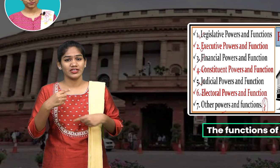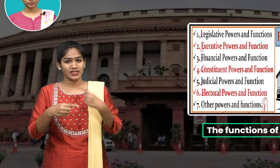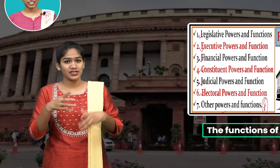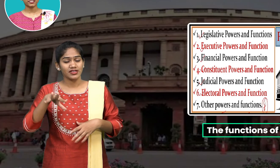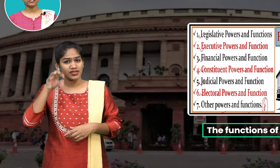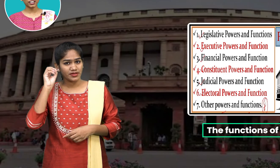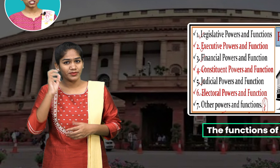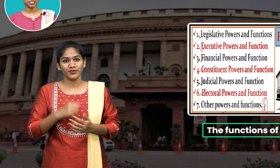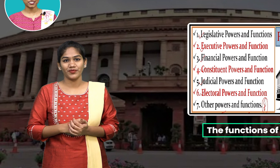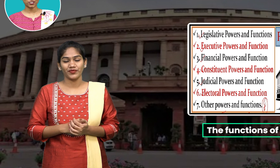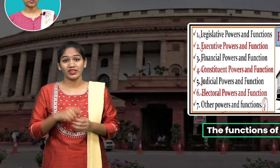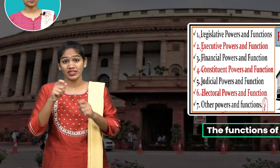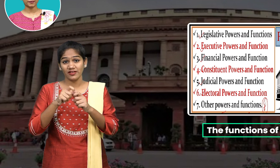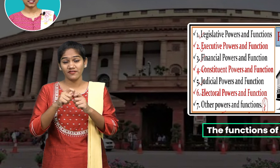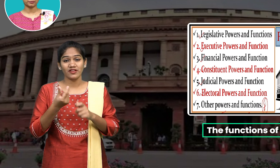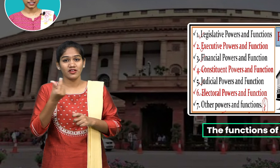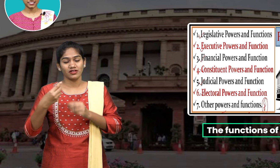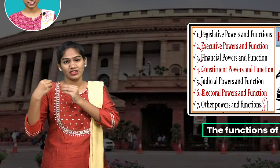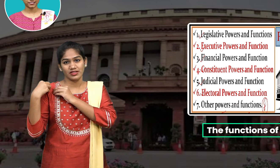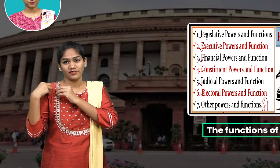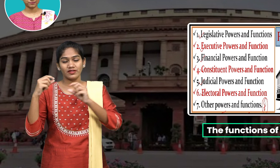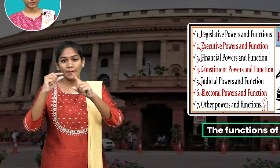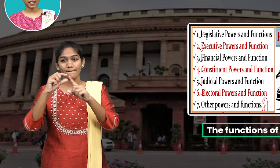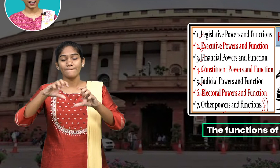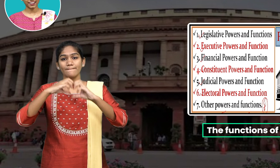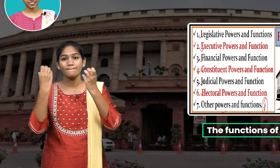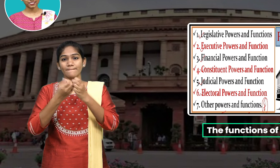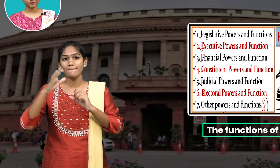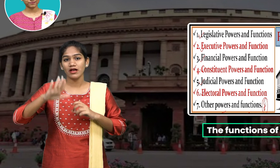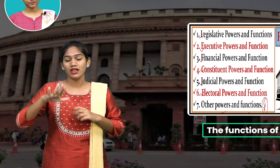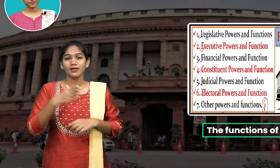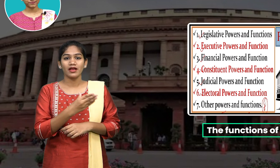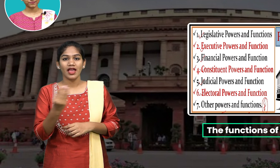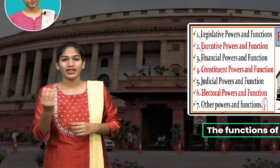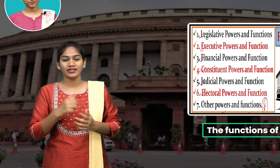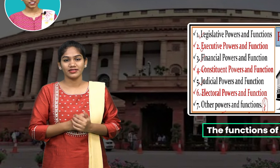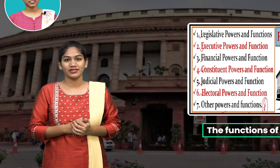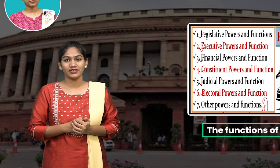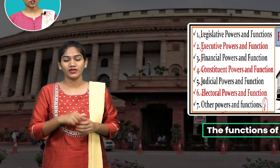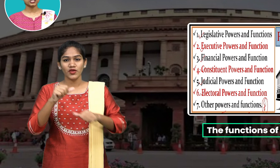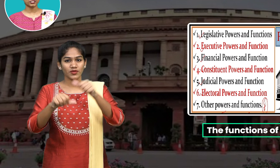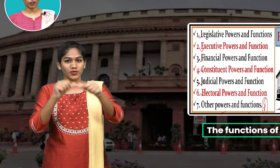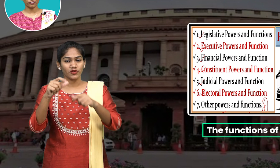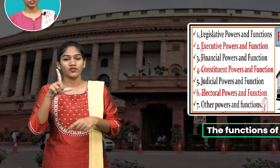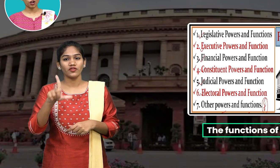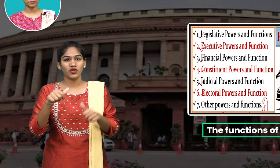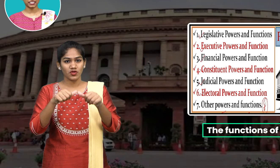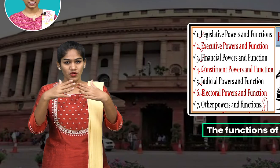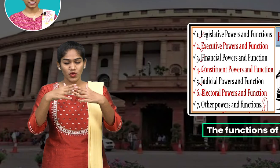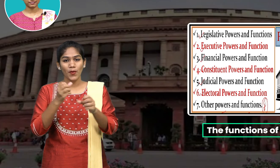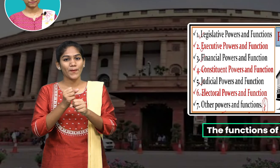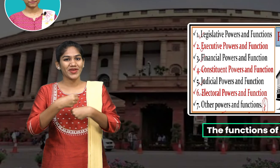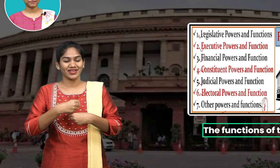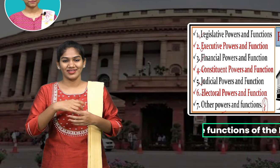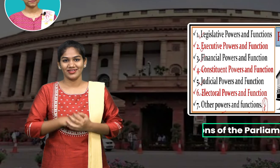about the functions of the Parliament and the process of